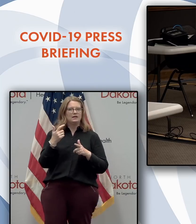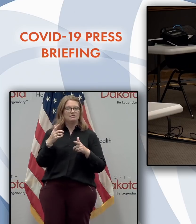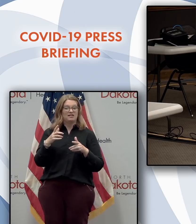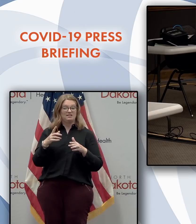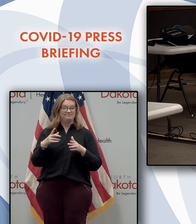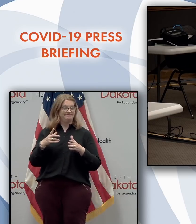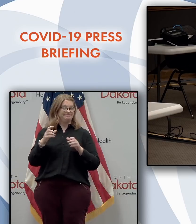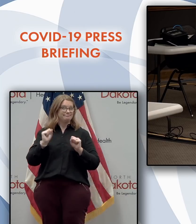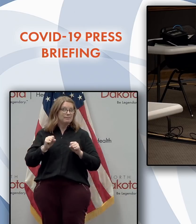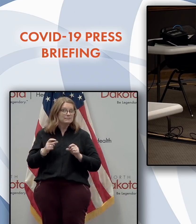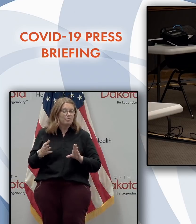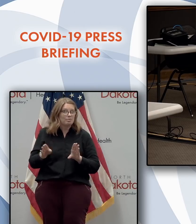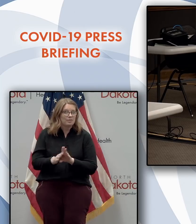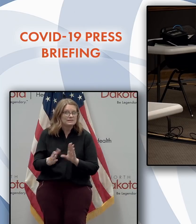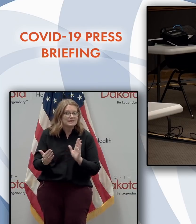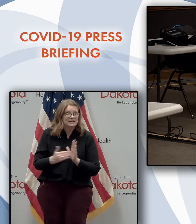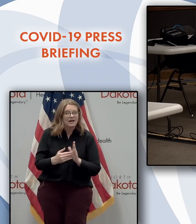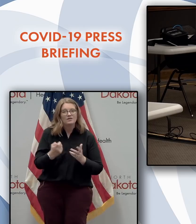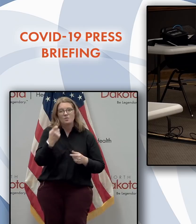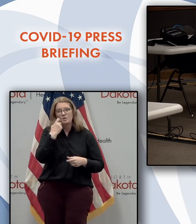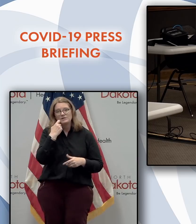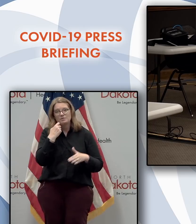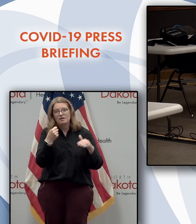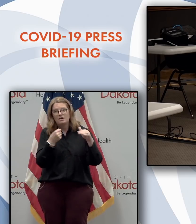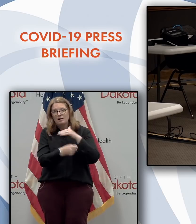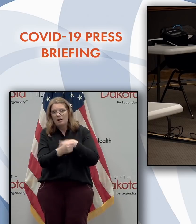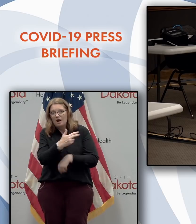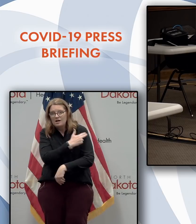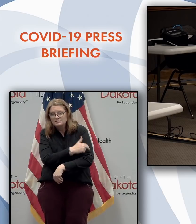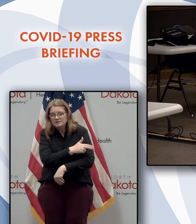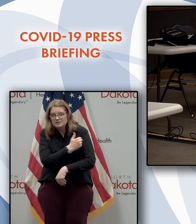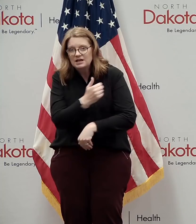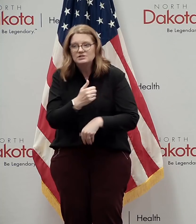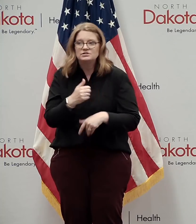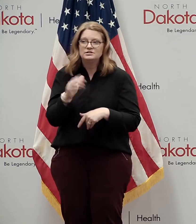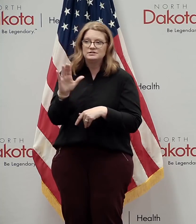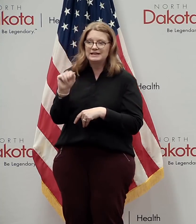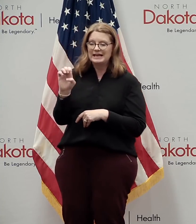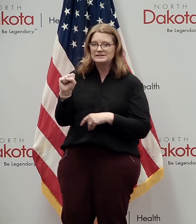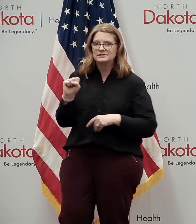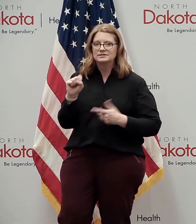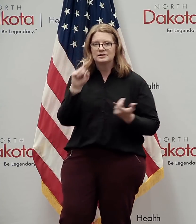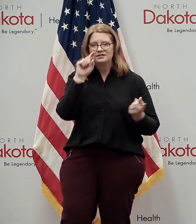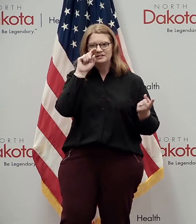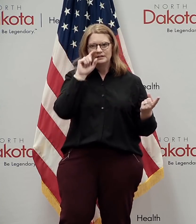recent records and hospitalizations, new cases, et cetera? Yeah,